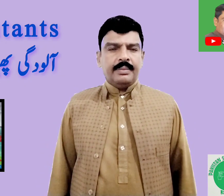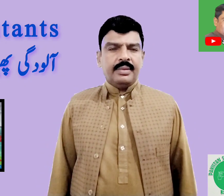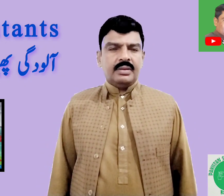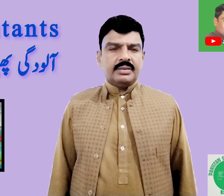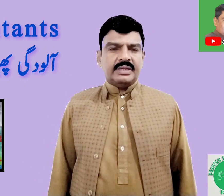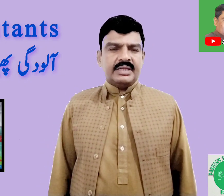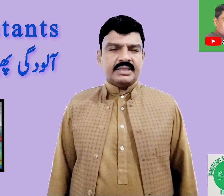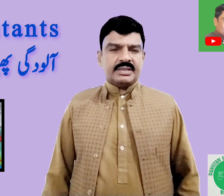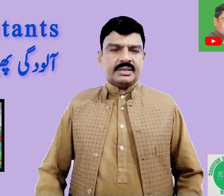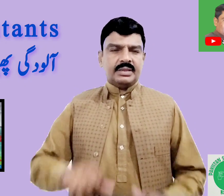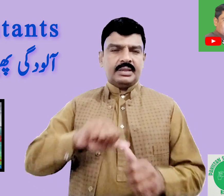pollutants,